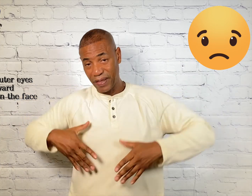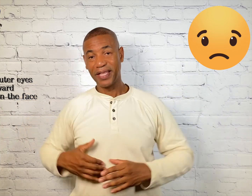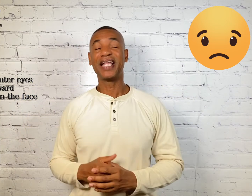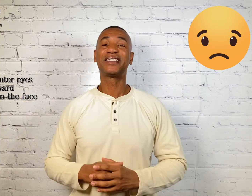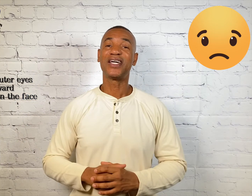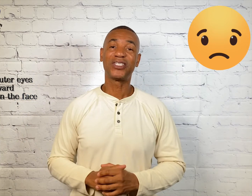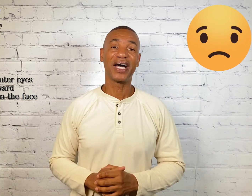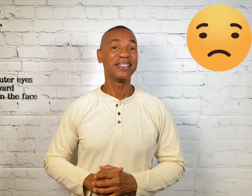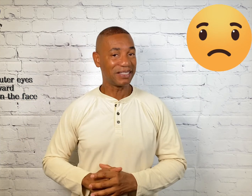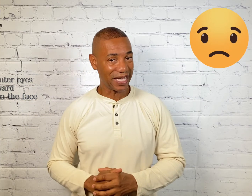That is how you sign sad.